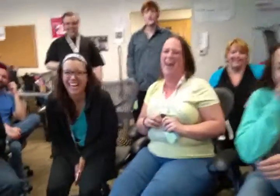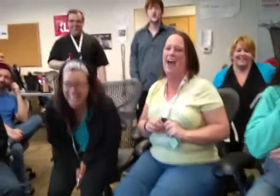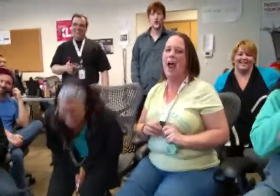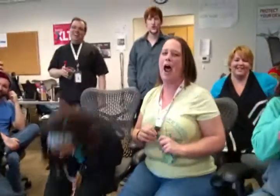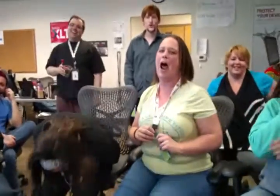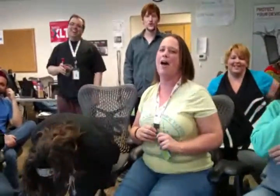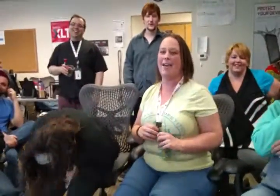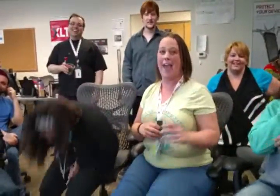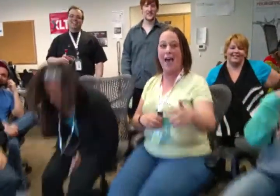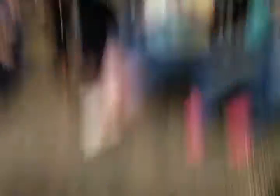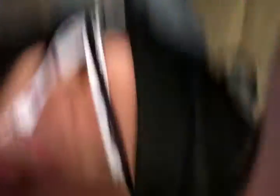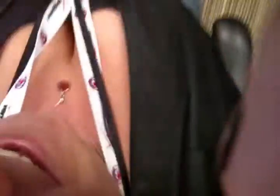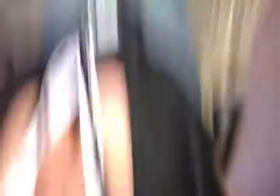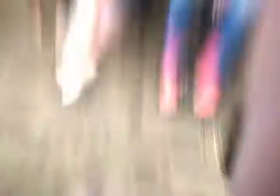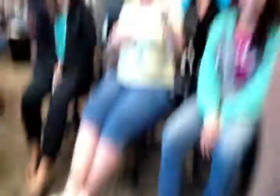A whale? Yes, but. Oh!